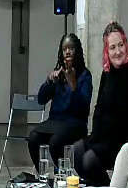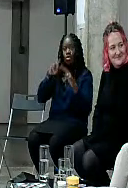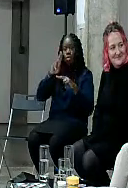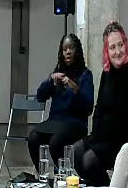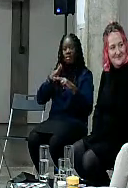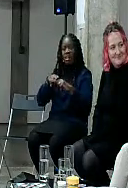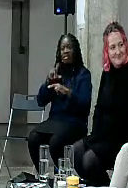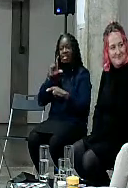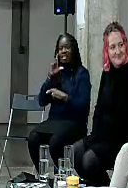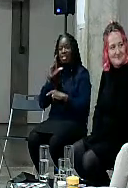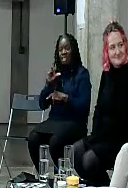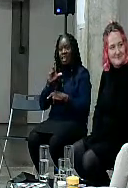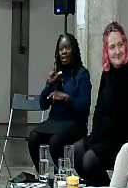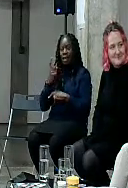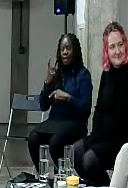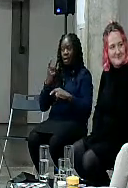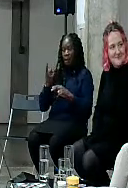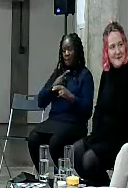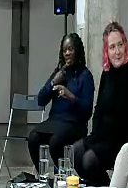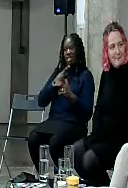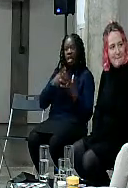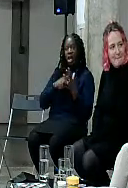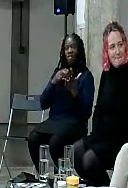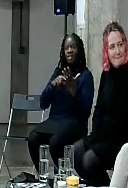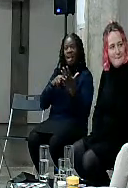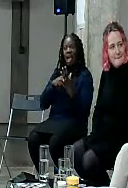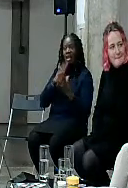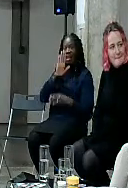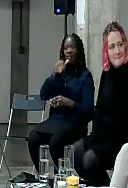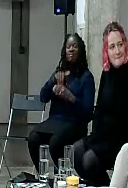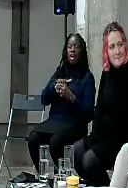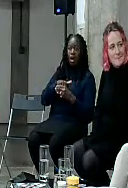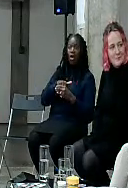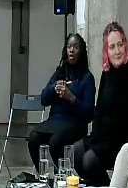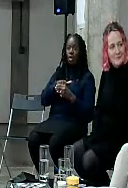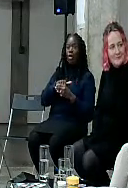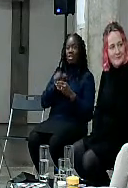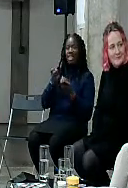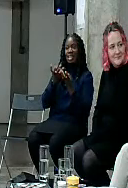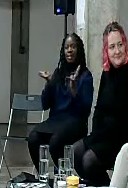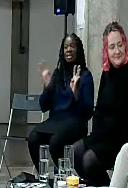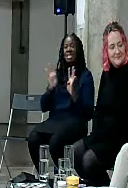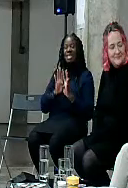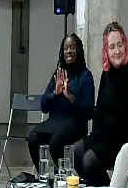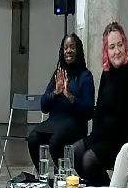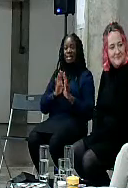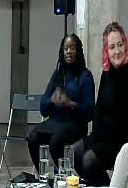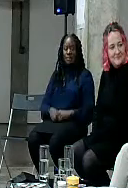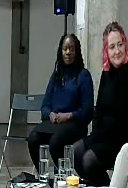I are part of the sort of the committee,